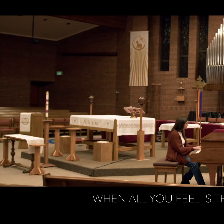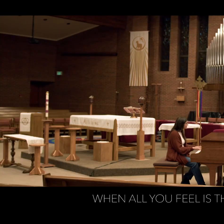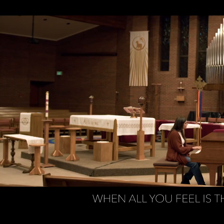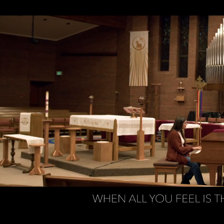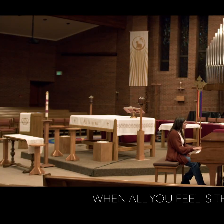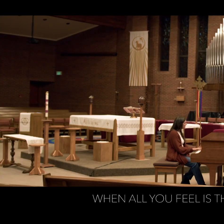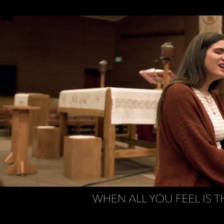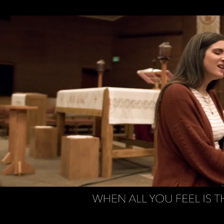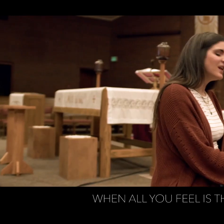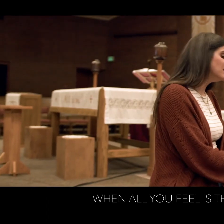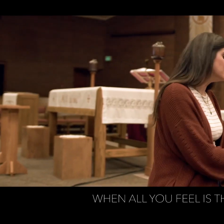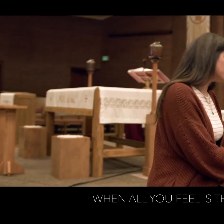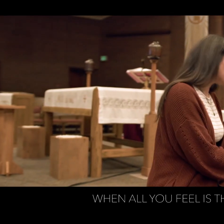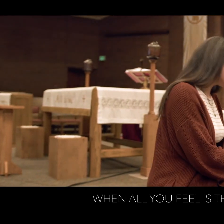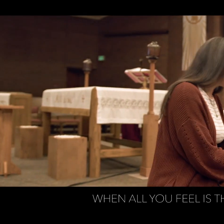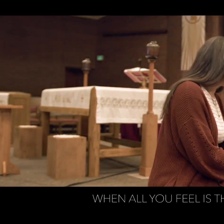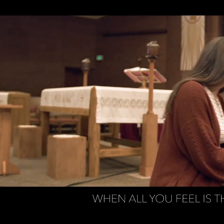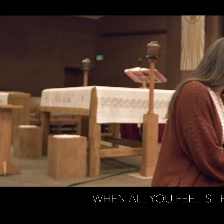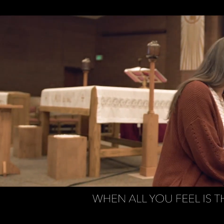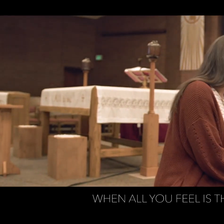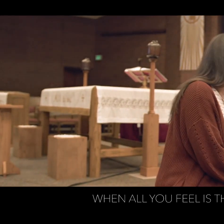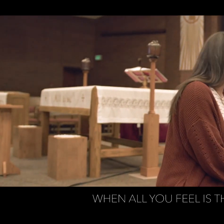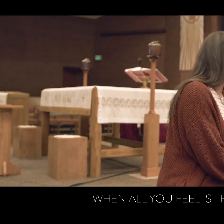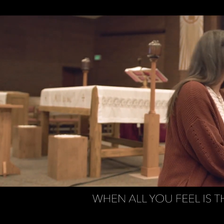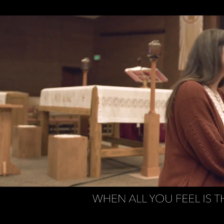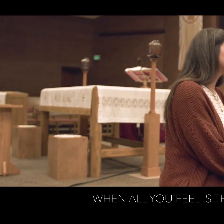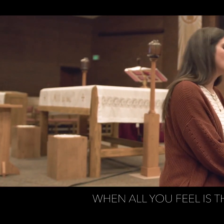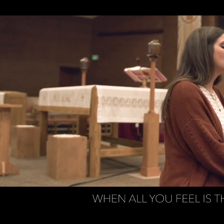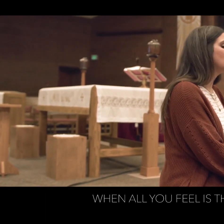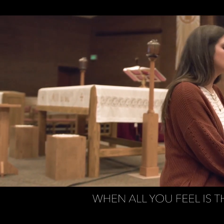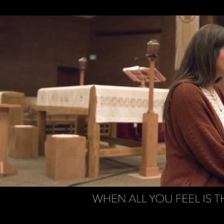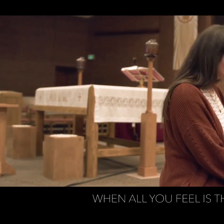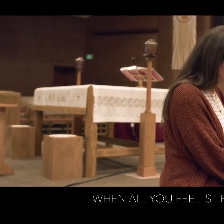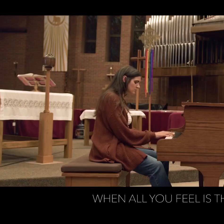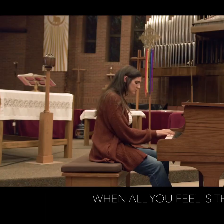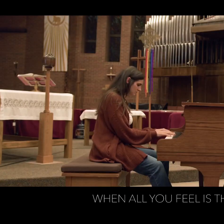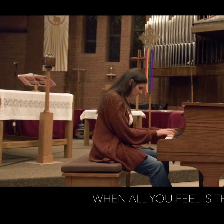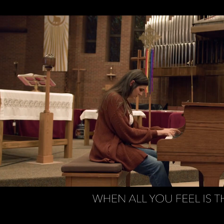when all you feel is the shape of your scars,